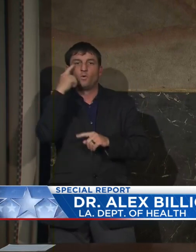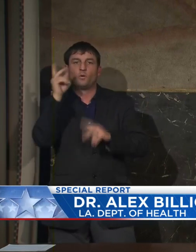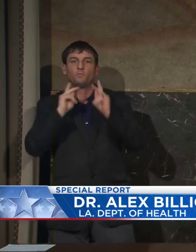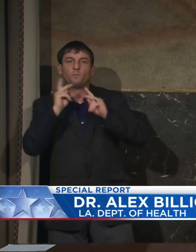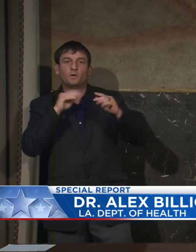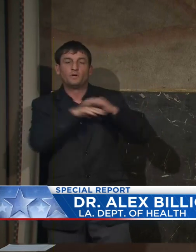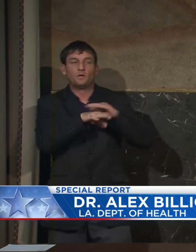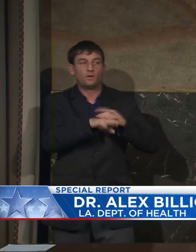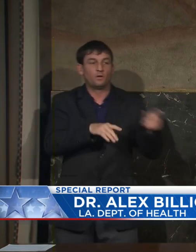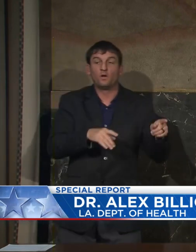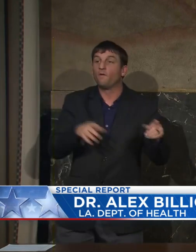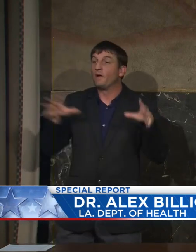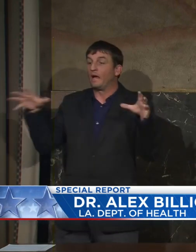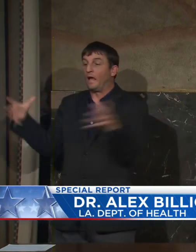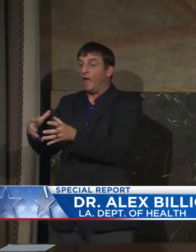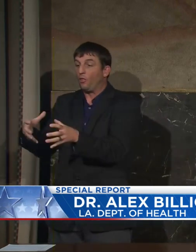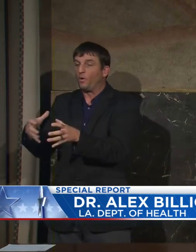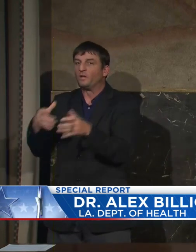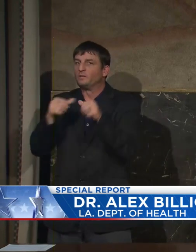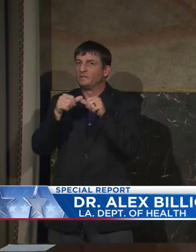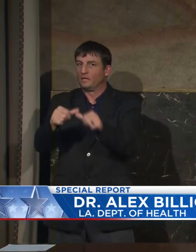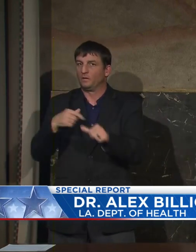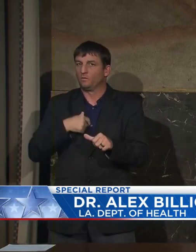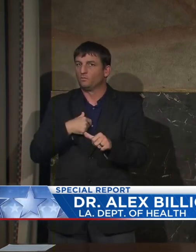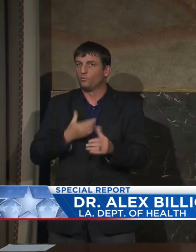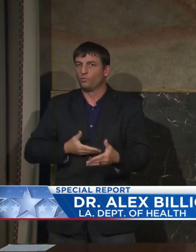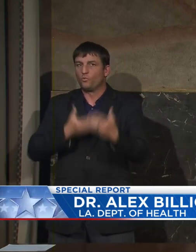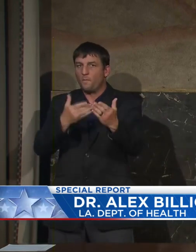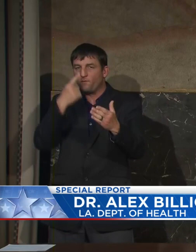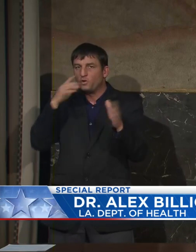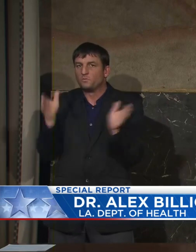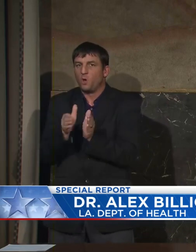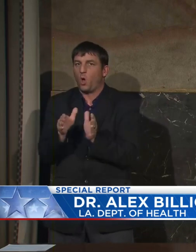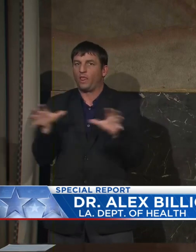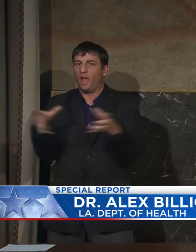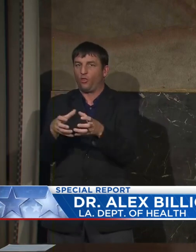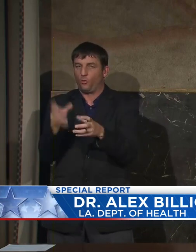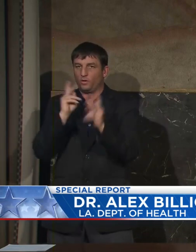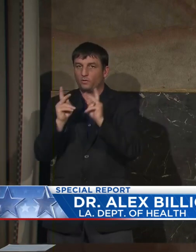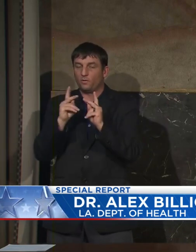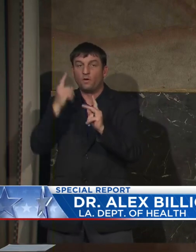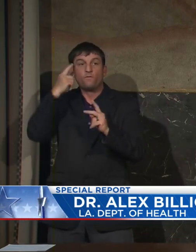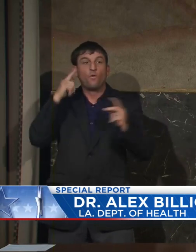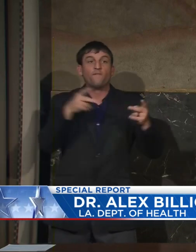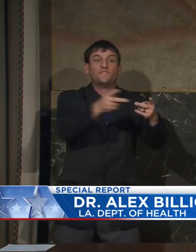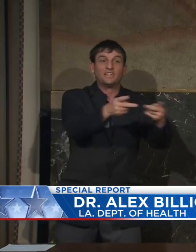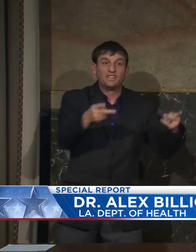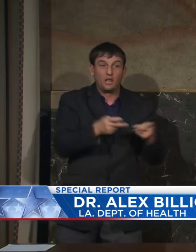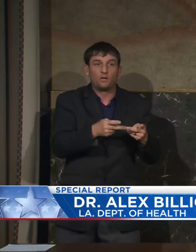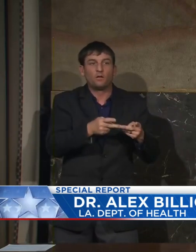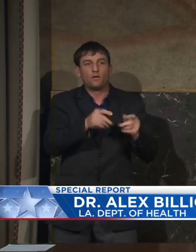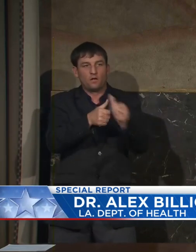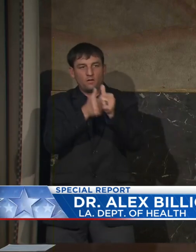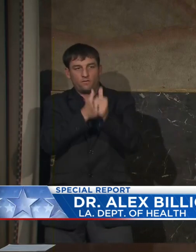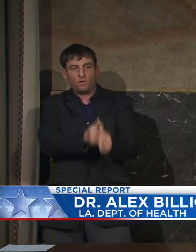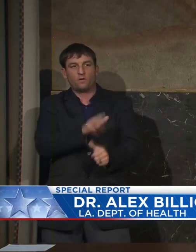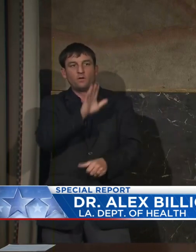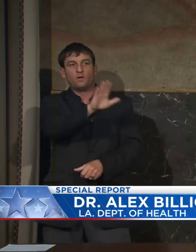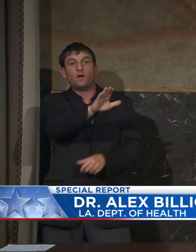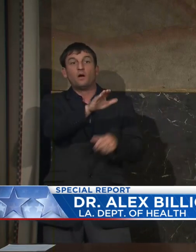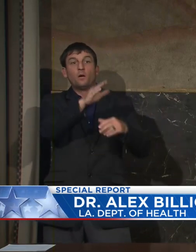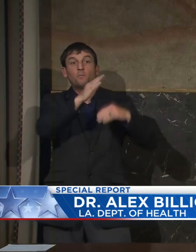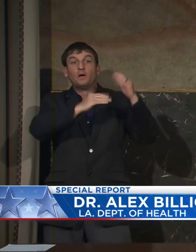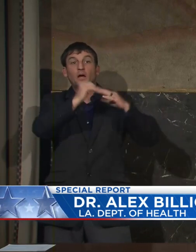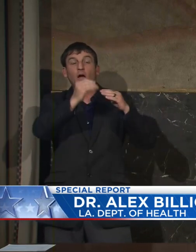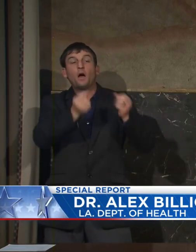for gatherings, we're still recommending small gatherings. For facilities, we're giving the occupancy level. Is